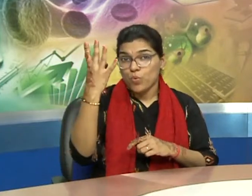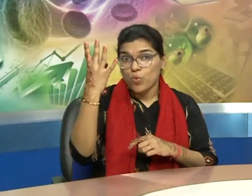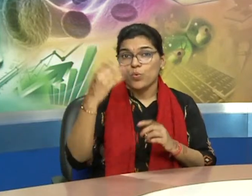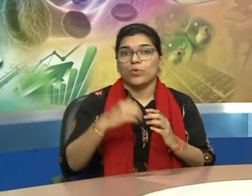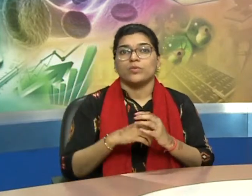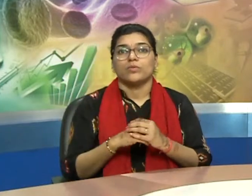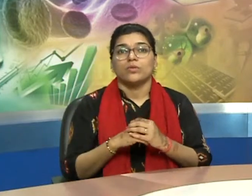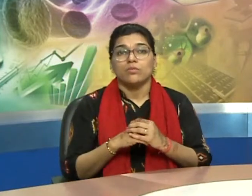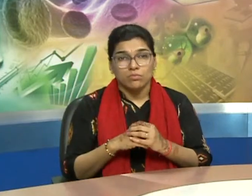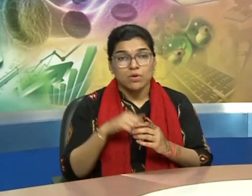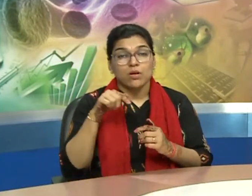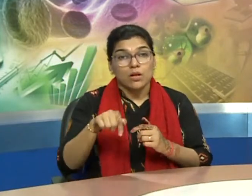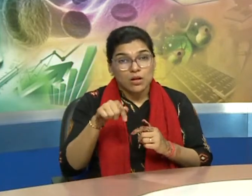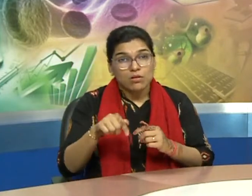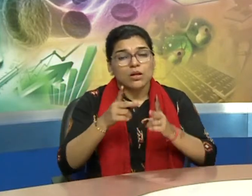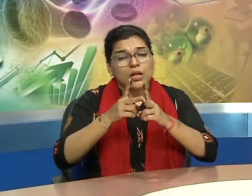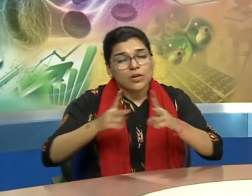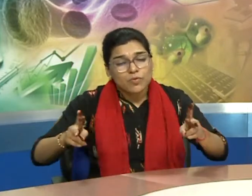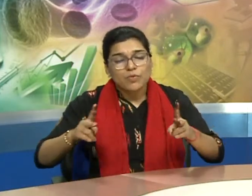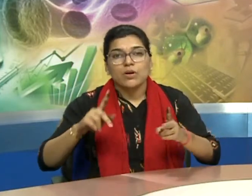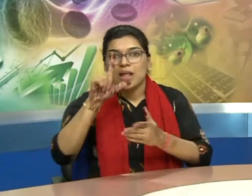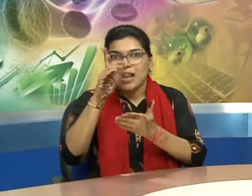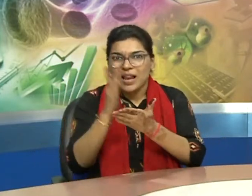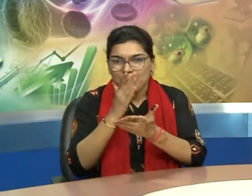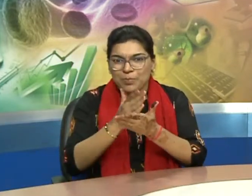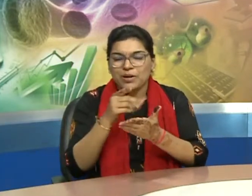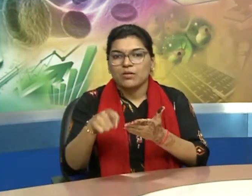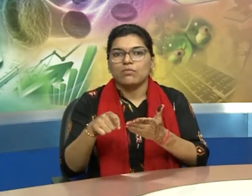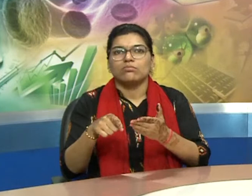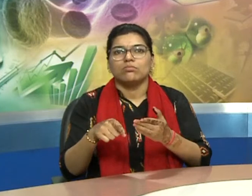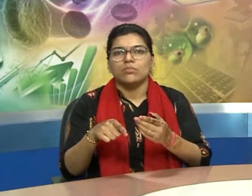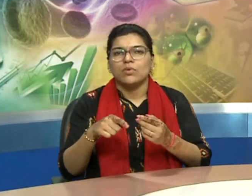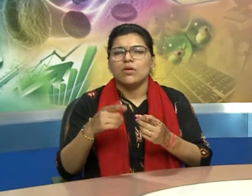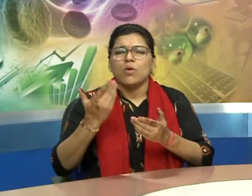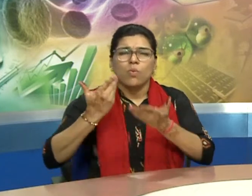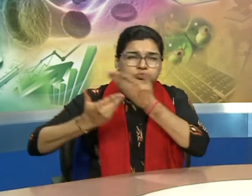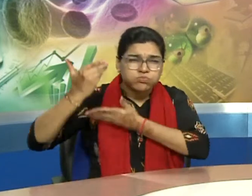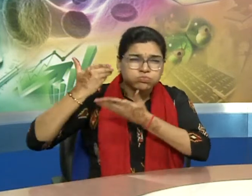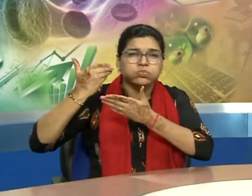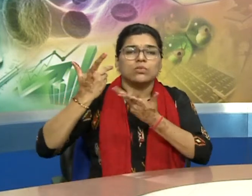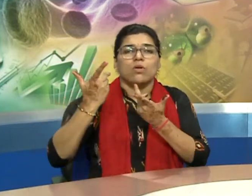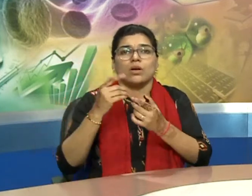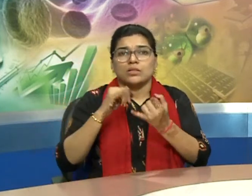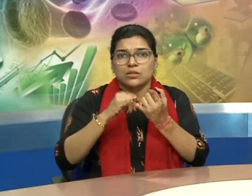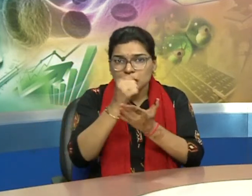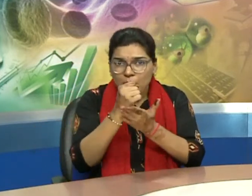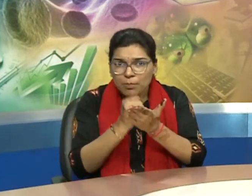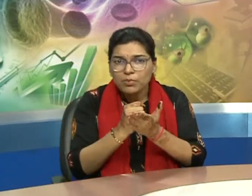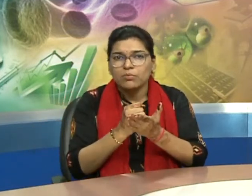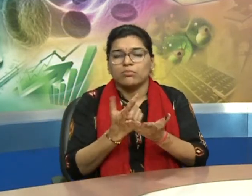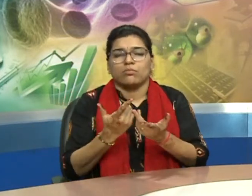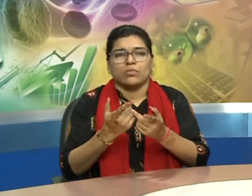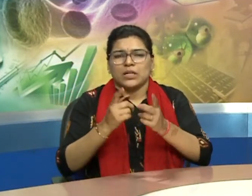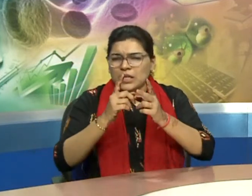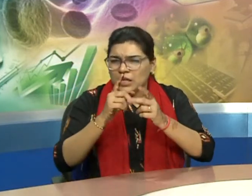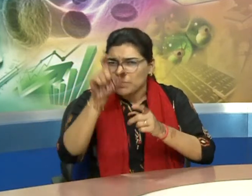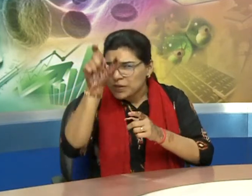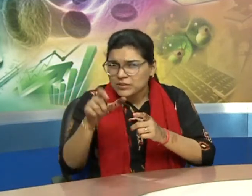And the next fourth objective is to equip the library with a wide range of reference